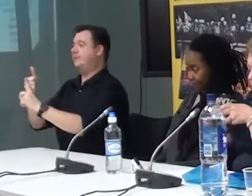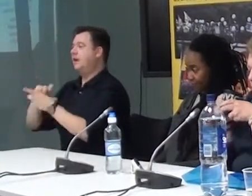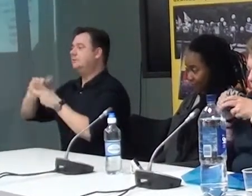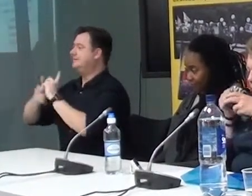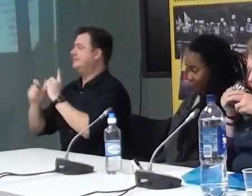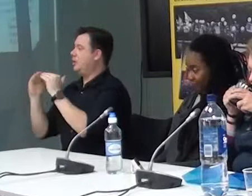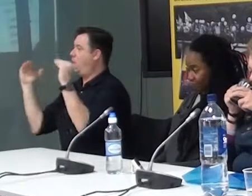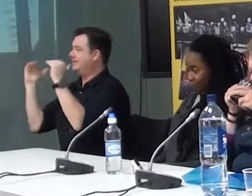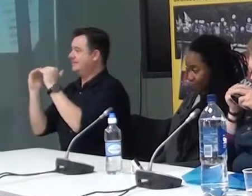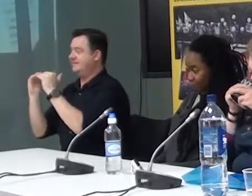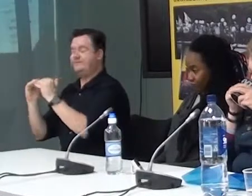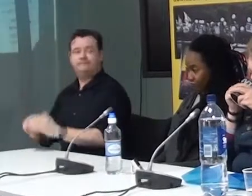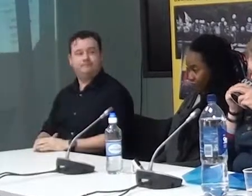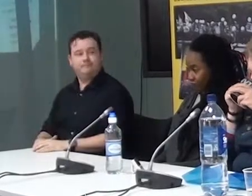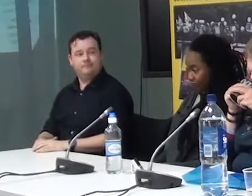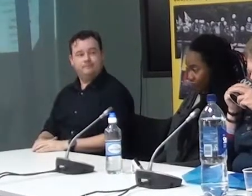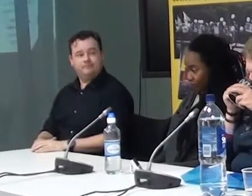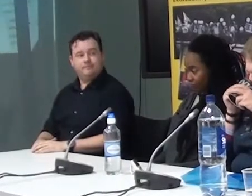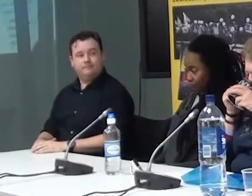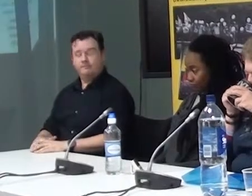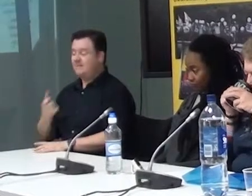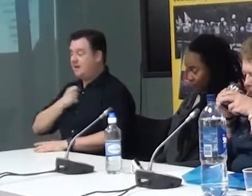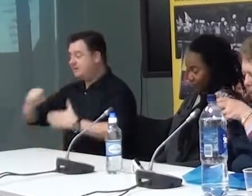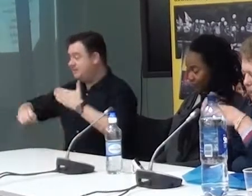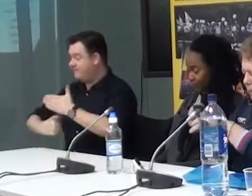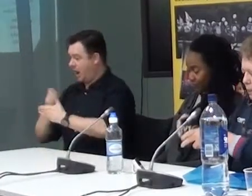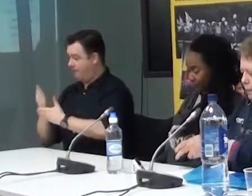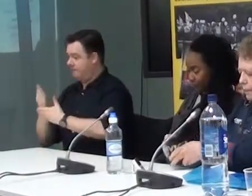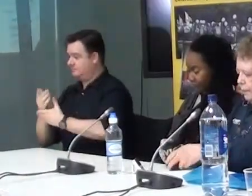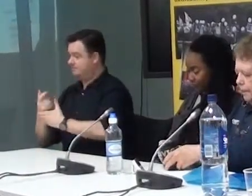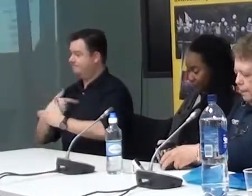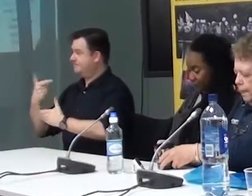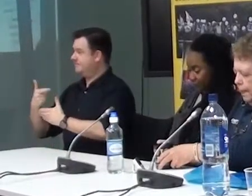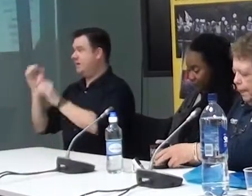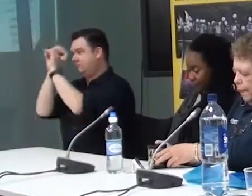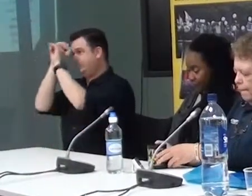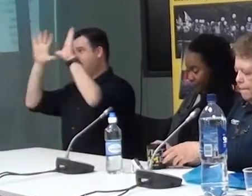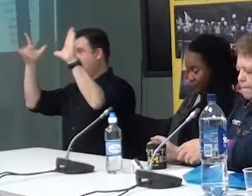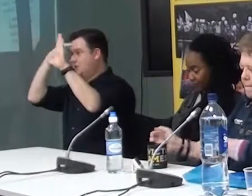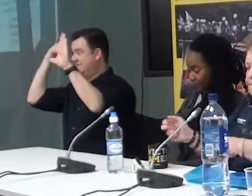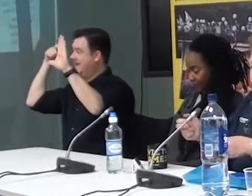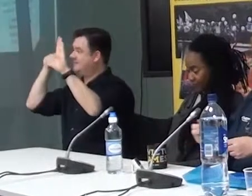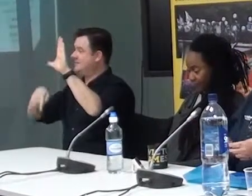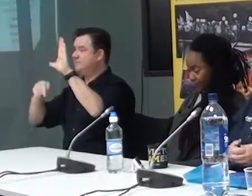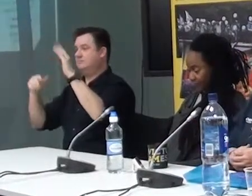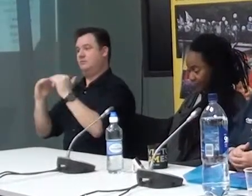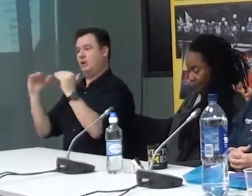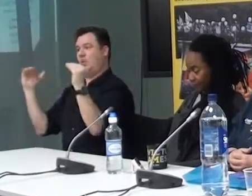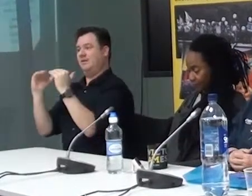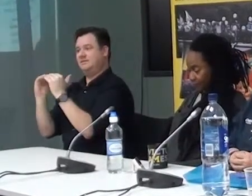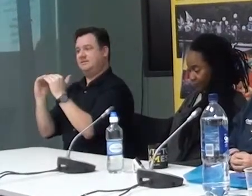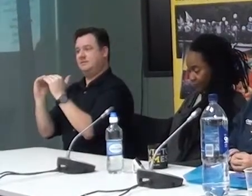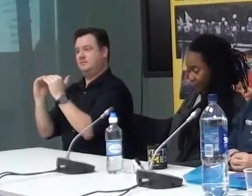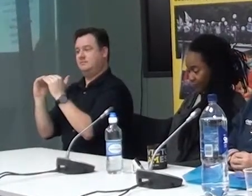equality, to develop an understanding of the historical roots of this inequality,